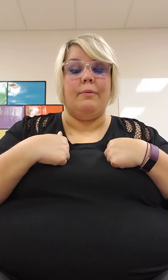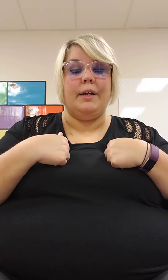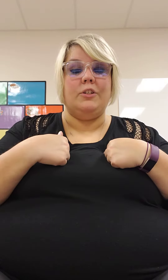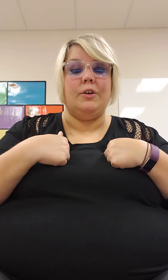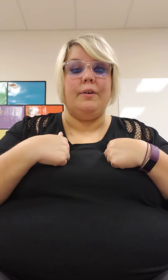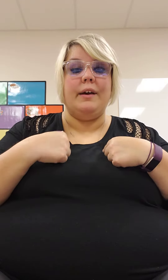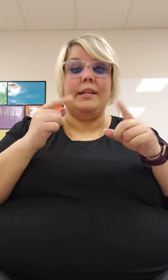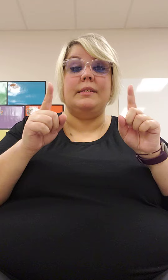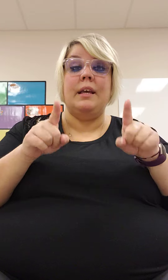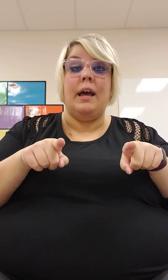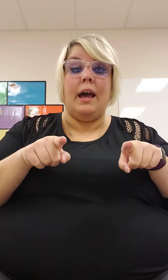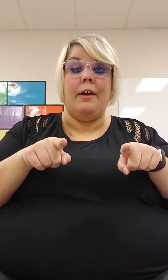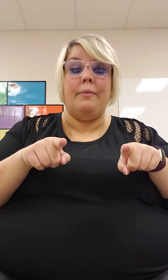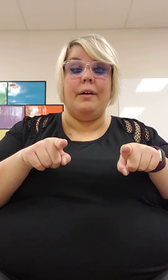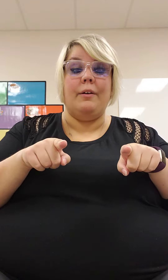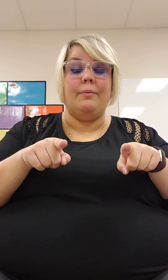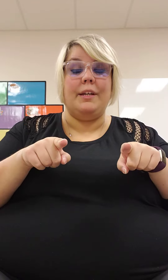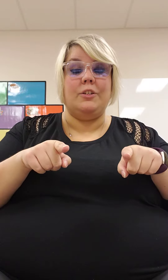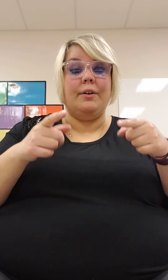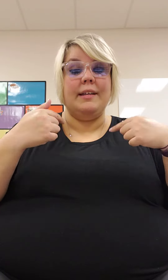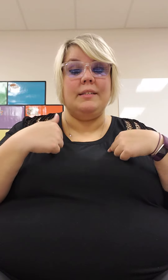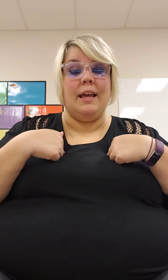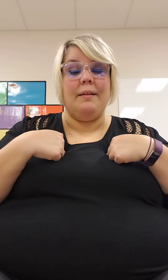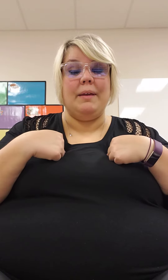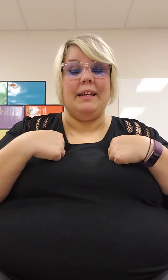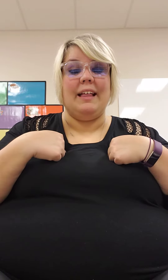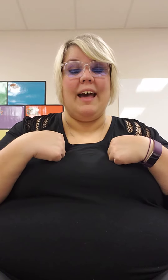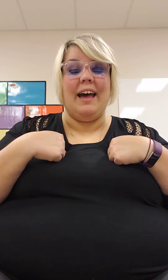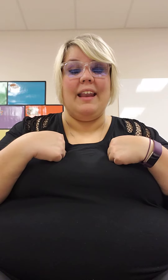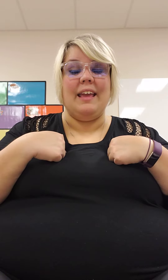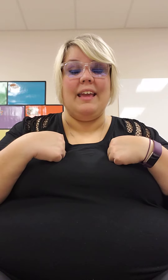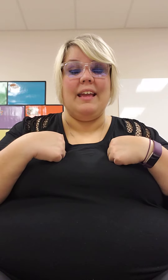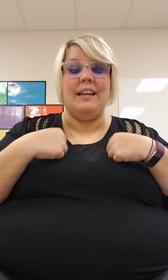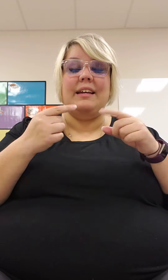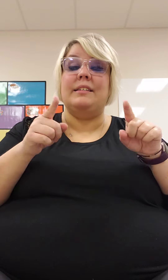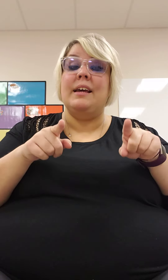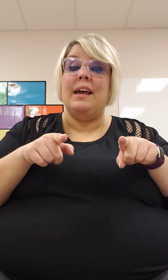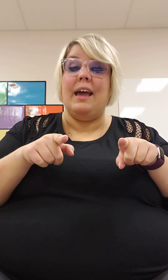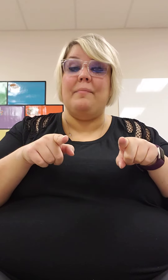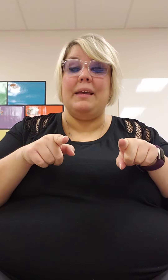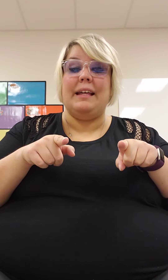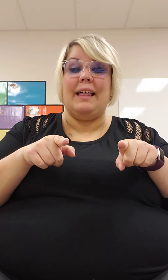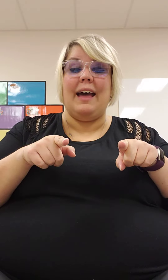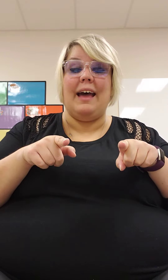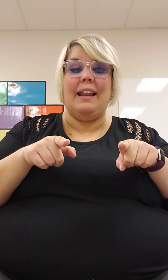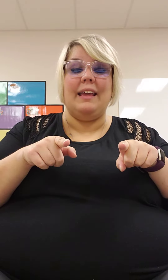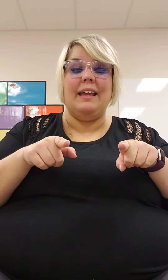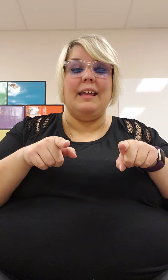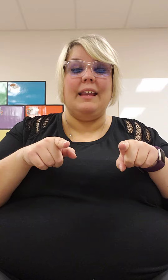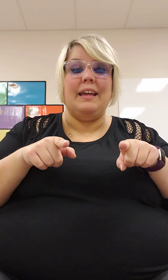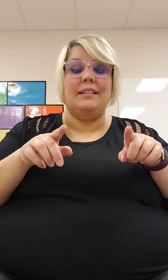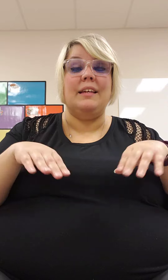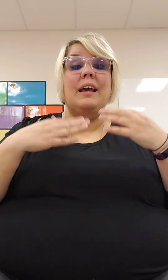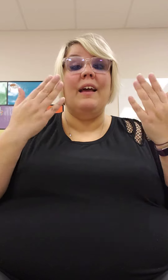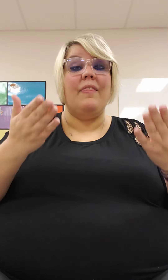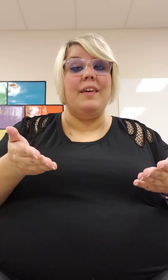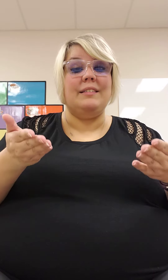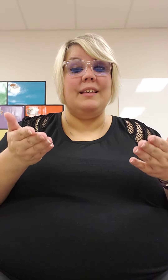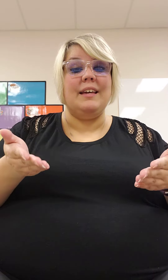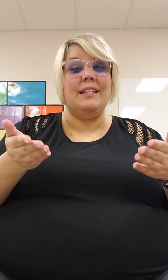rejoice. I will rejoice and be glad in it. And be glad in it. This is